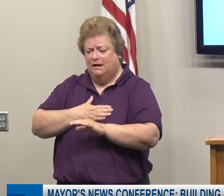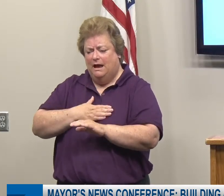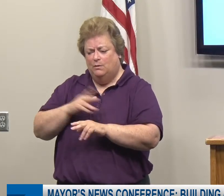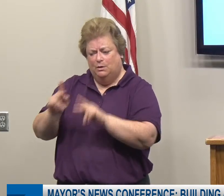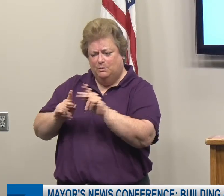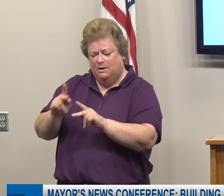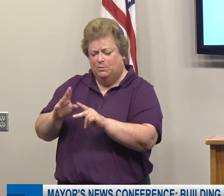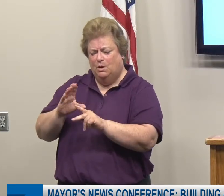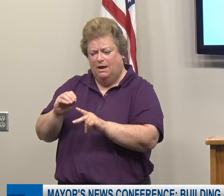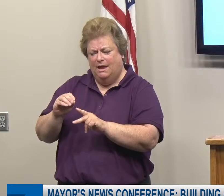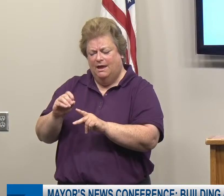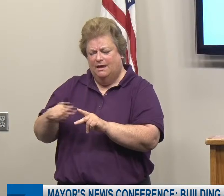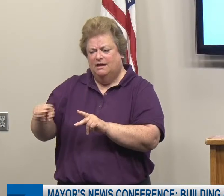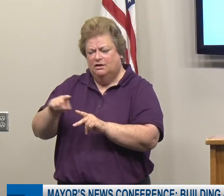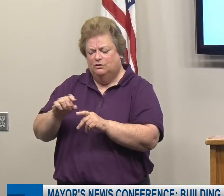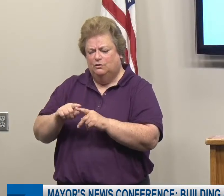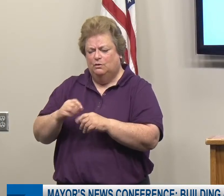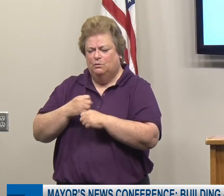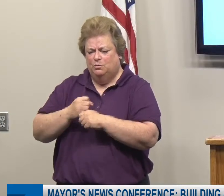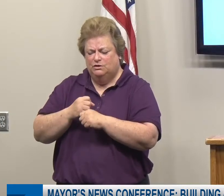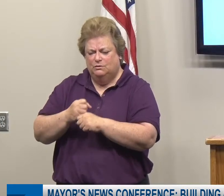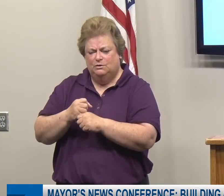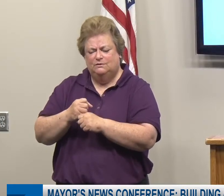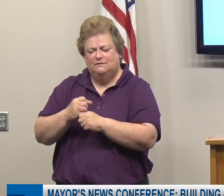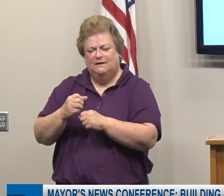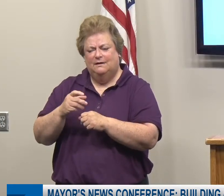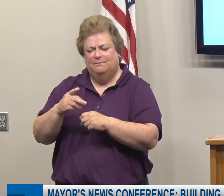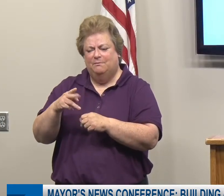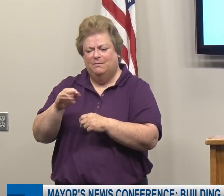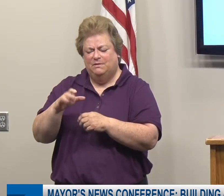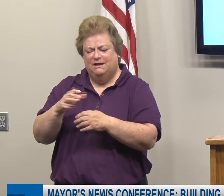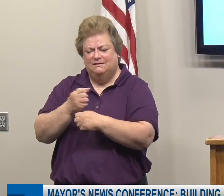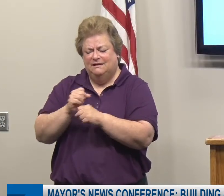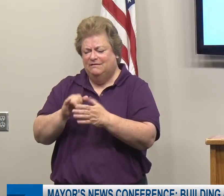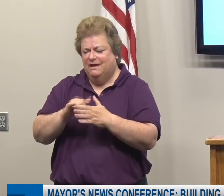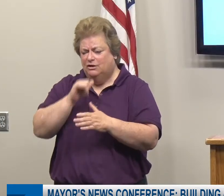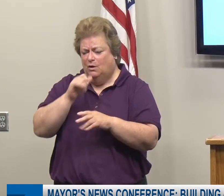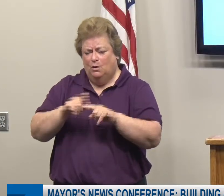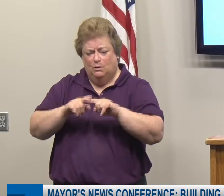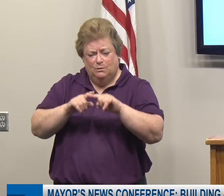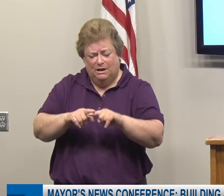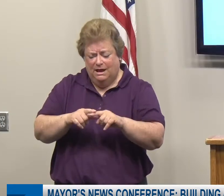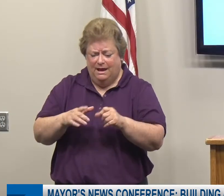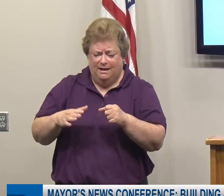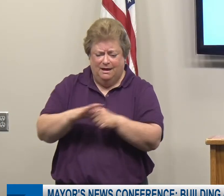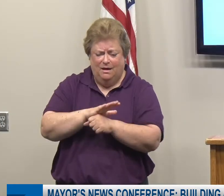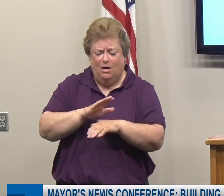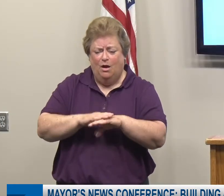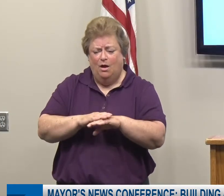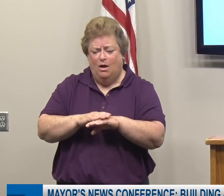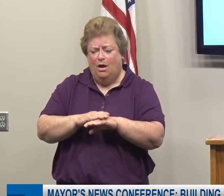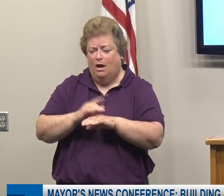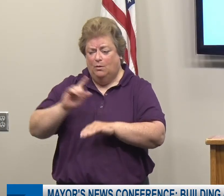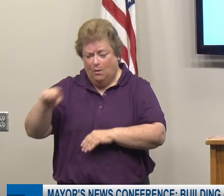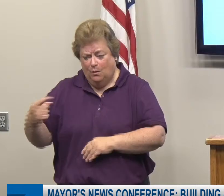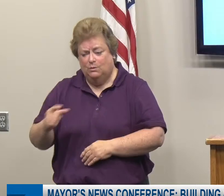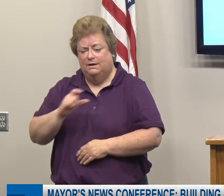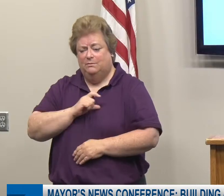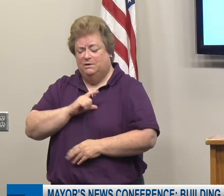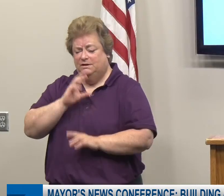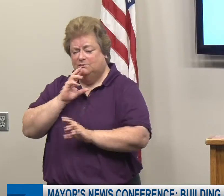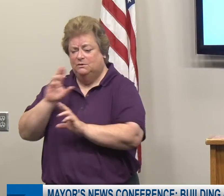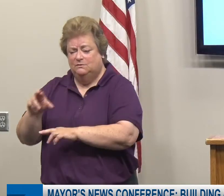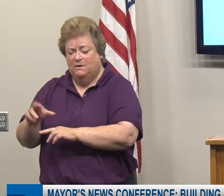valued partners to produce public safety outcomes that do not rely entirely on a traditional police response.